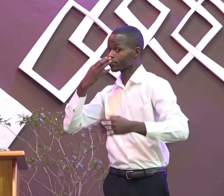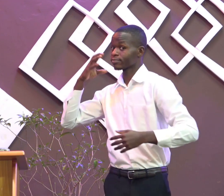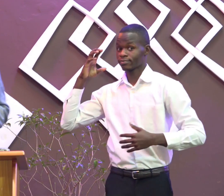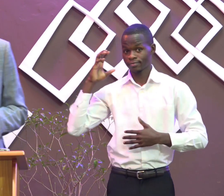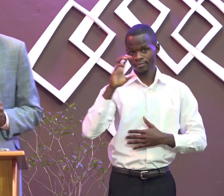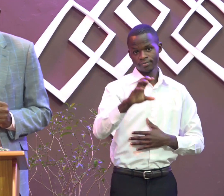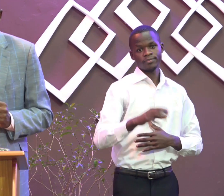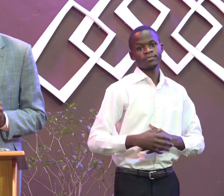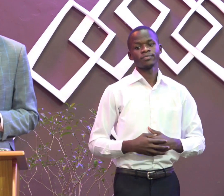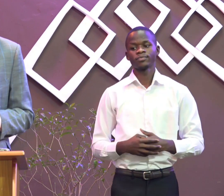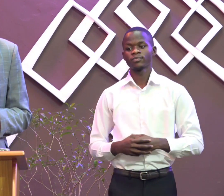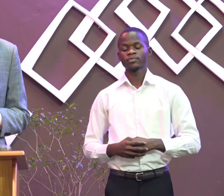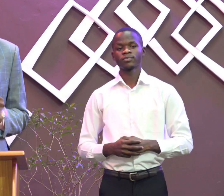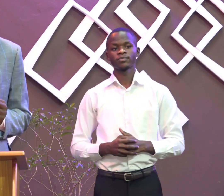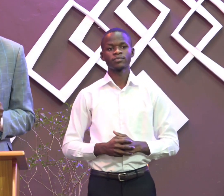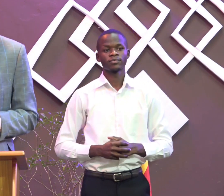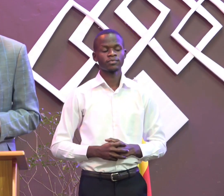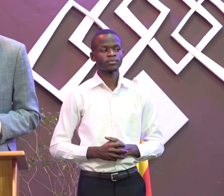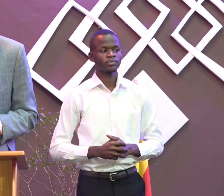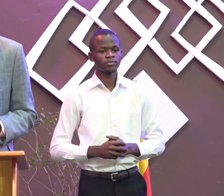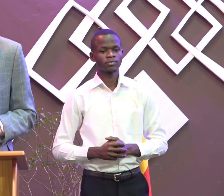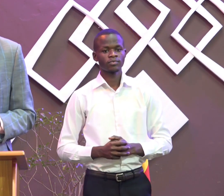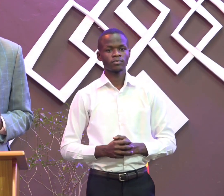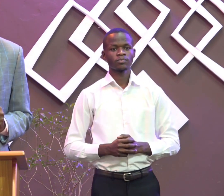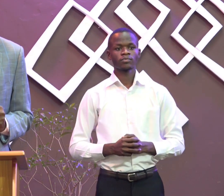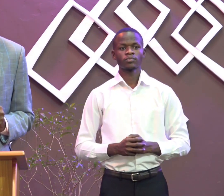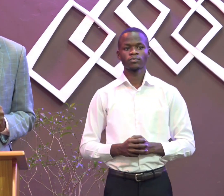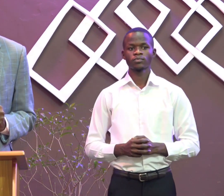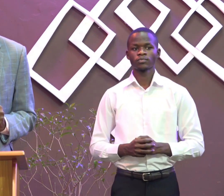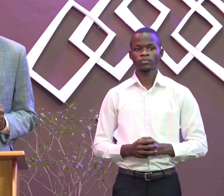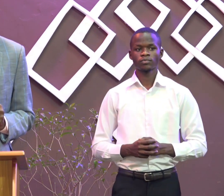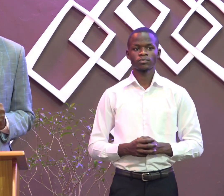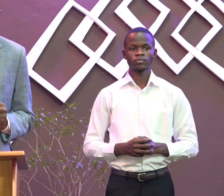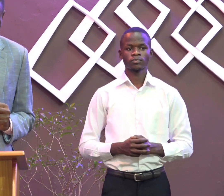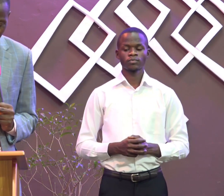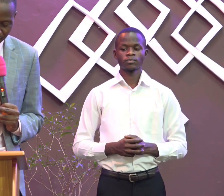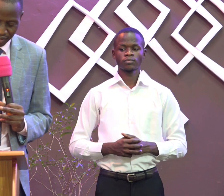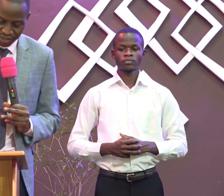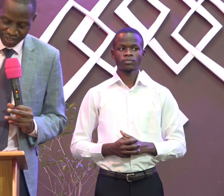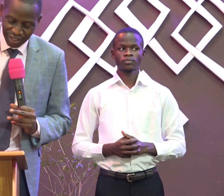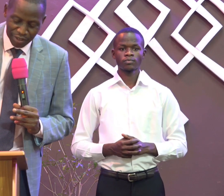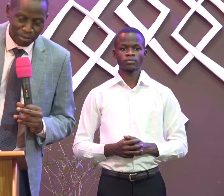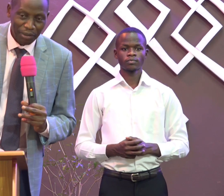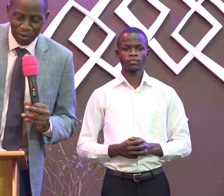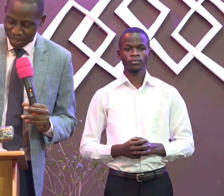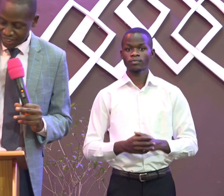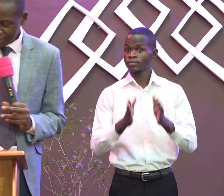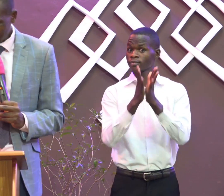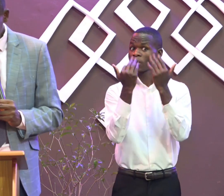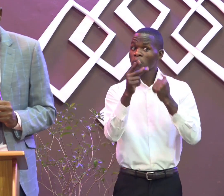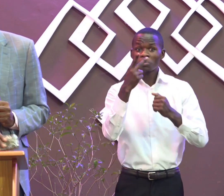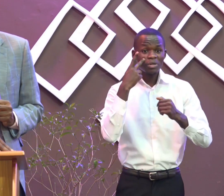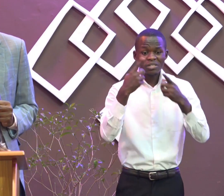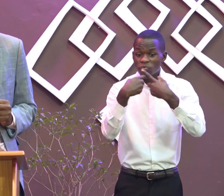and obey your husbands that his word will dwell in you in God. Mulabye ku